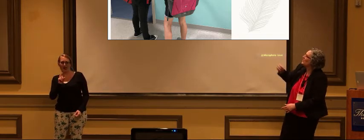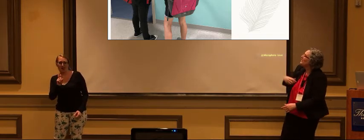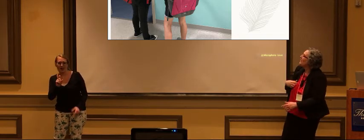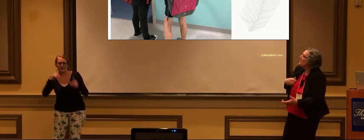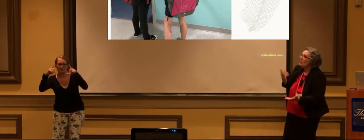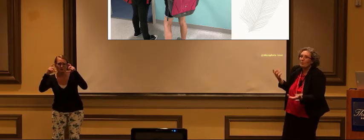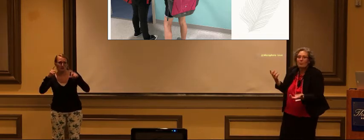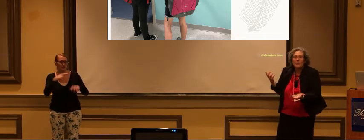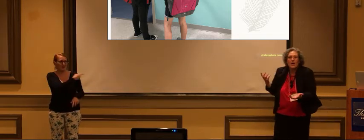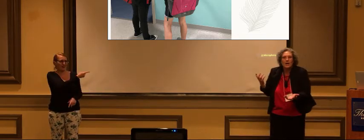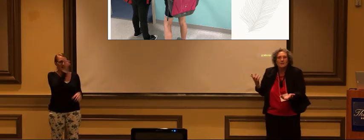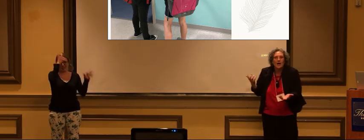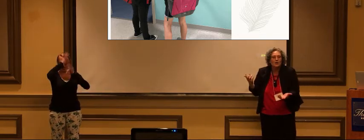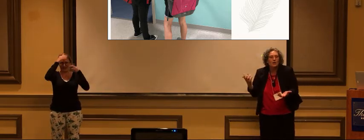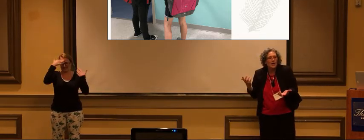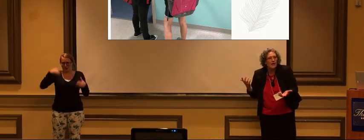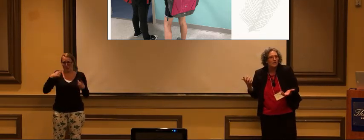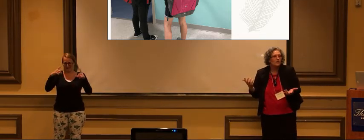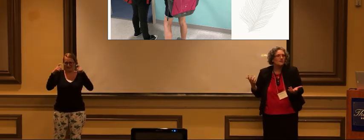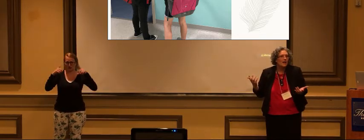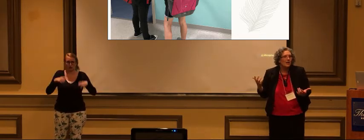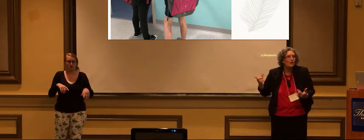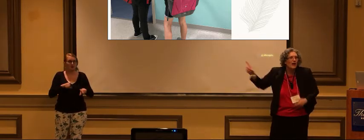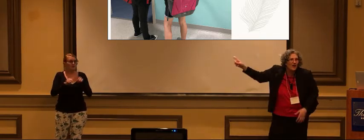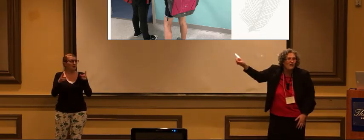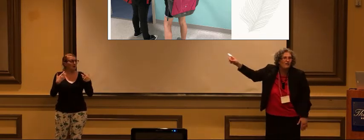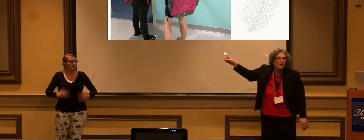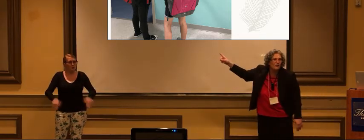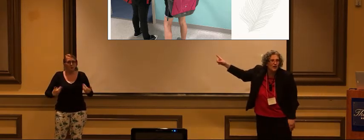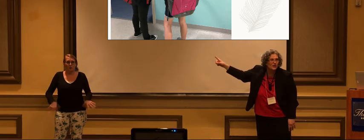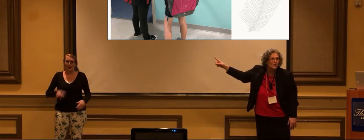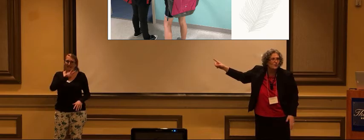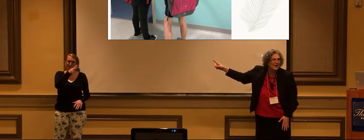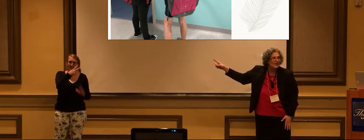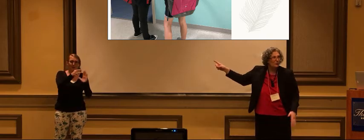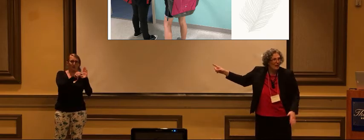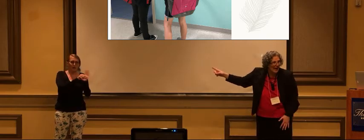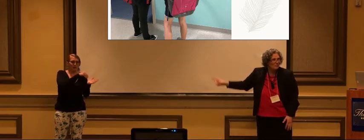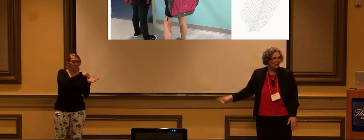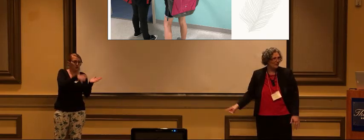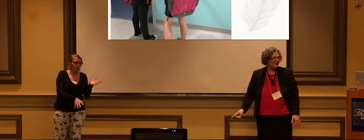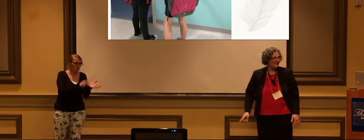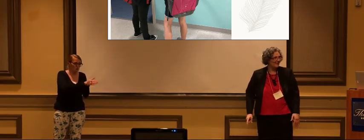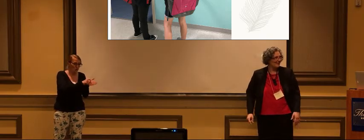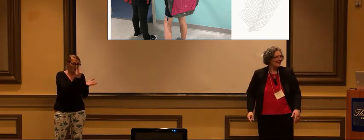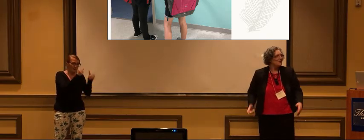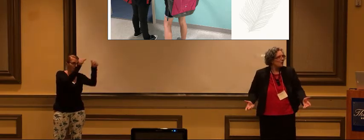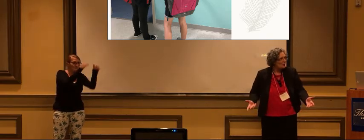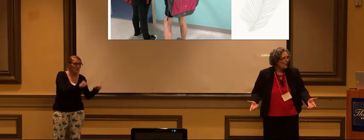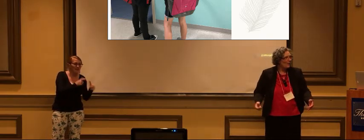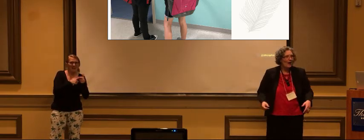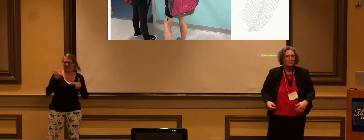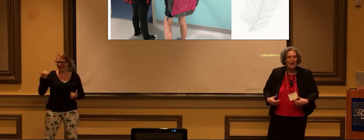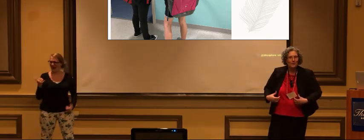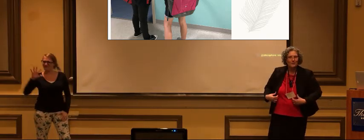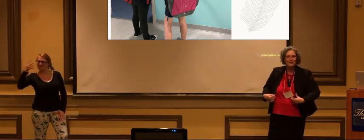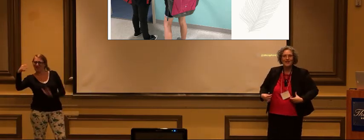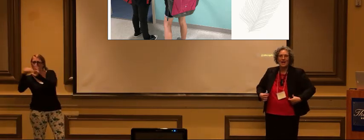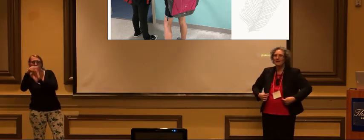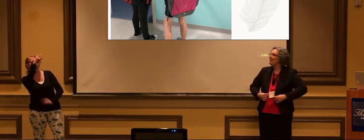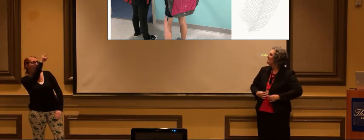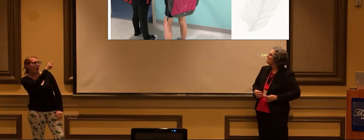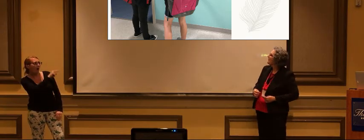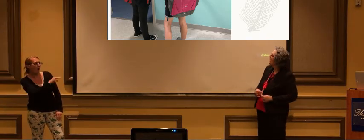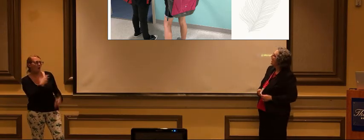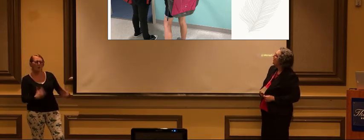this picture. Because how great, you're in 2nd grade, a 5th grader is reading your papers. How powerful